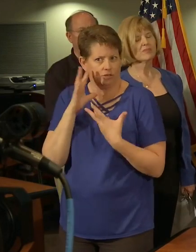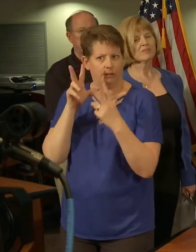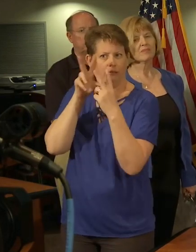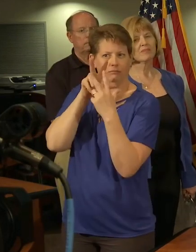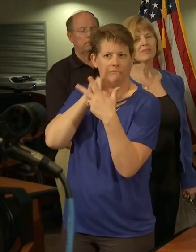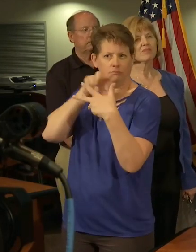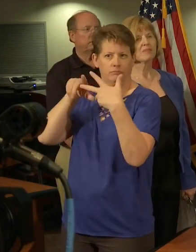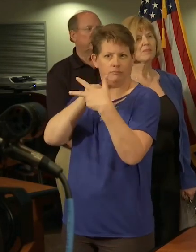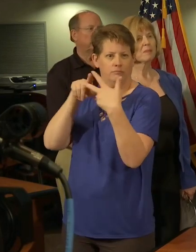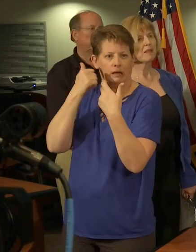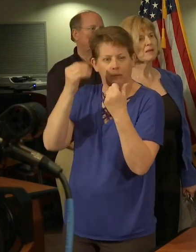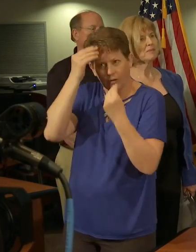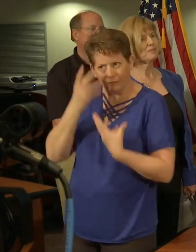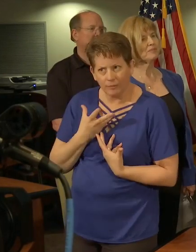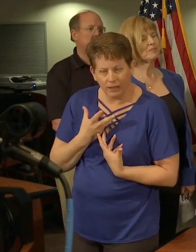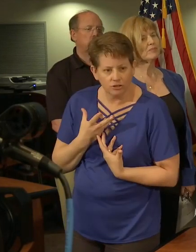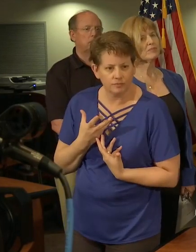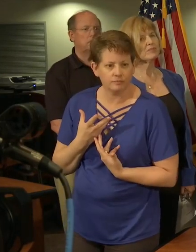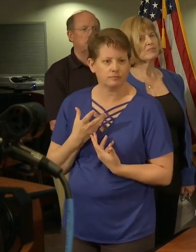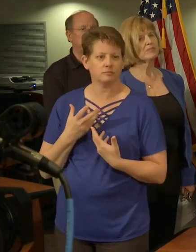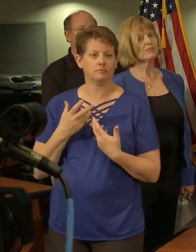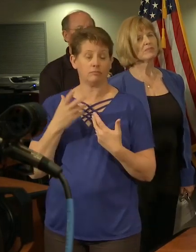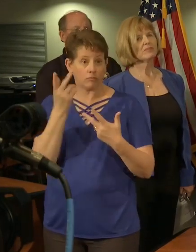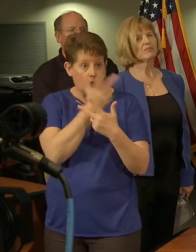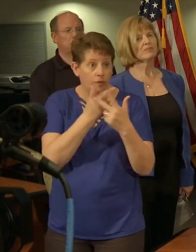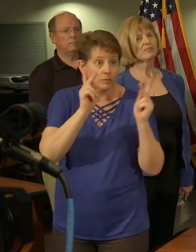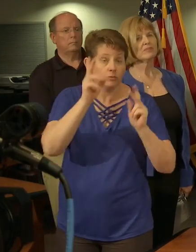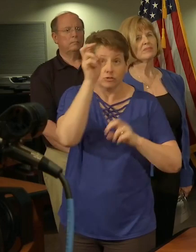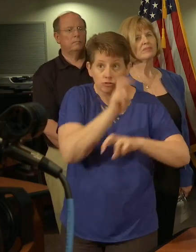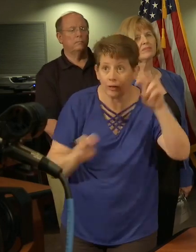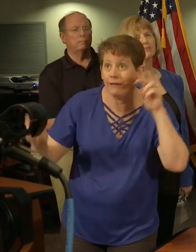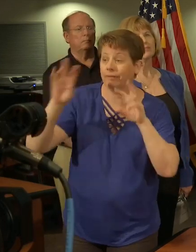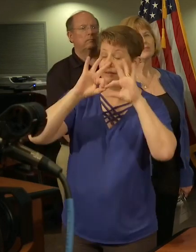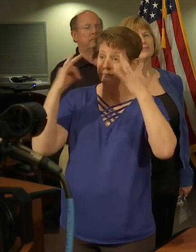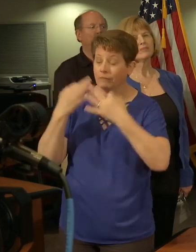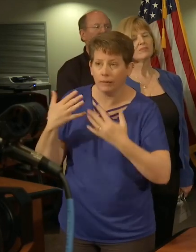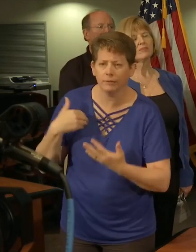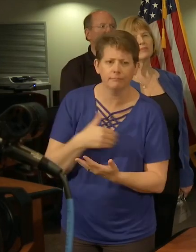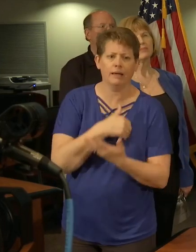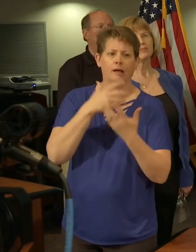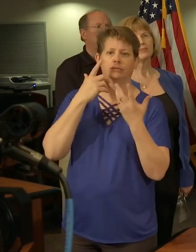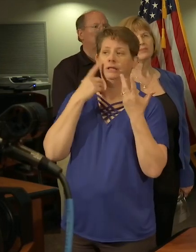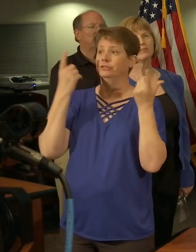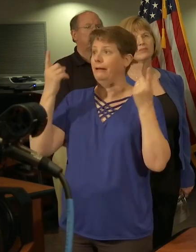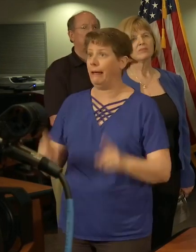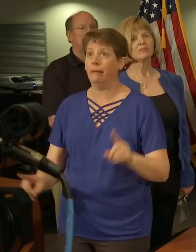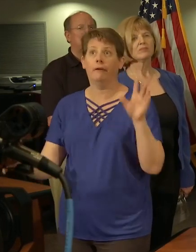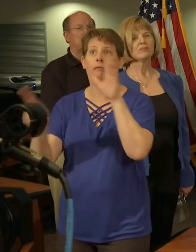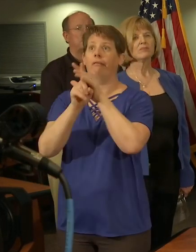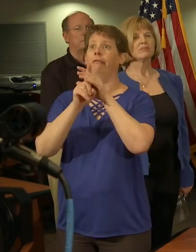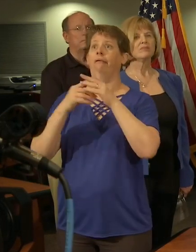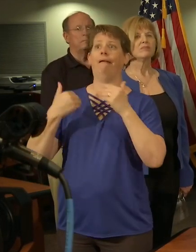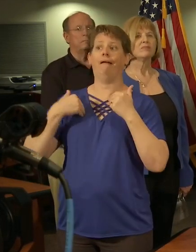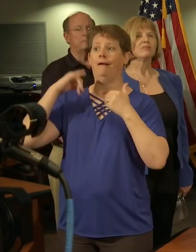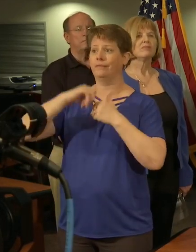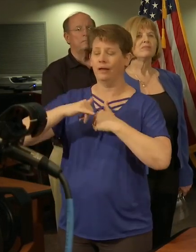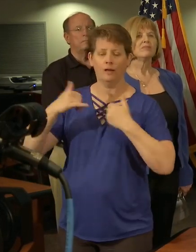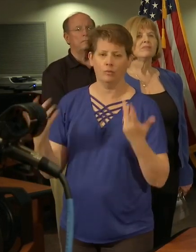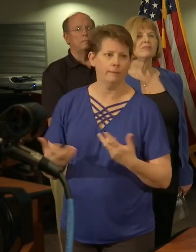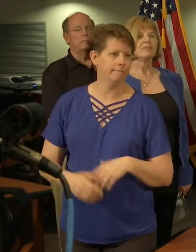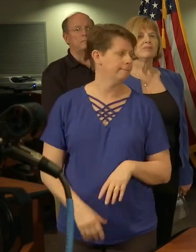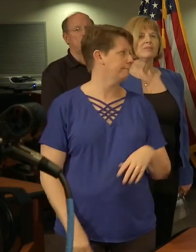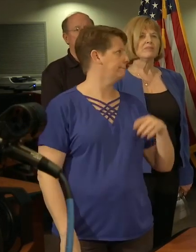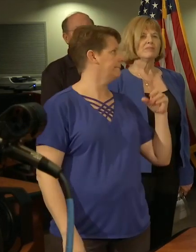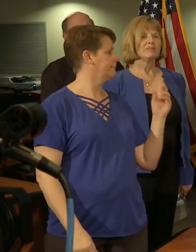Any more details you can give us? Were the people traveling? Do they have family members? Did they just randomly get these symptoms?